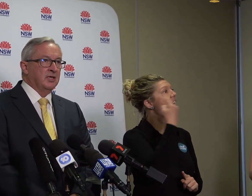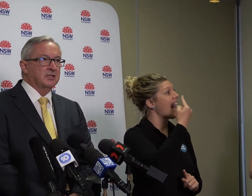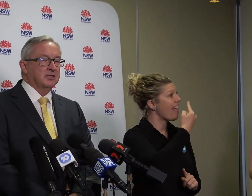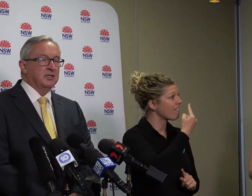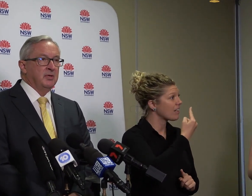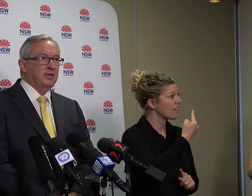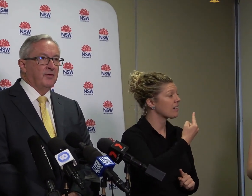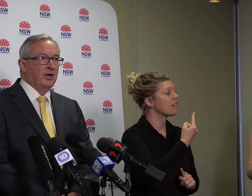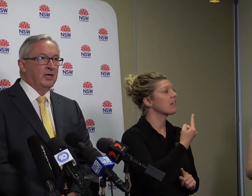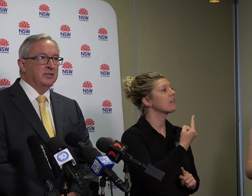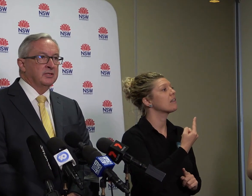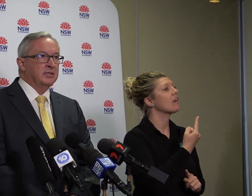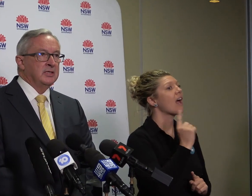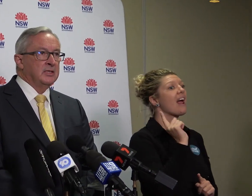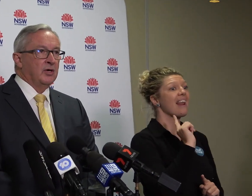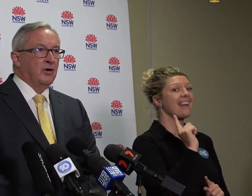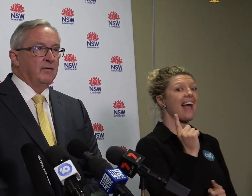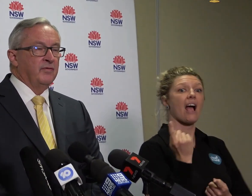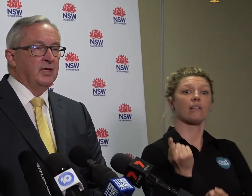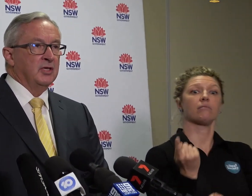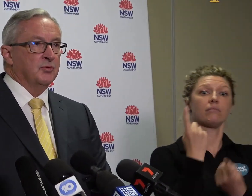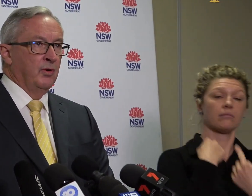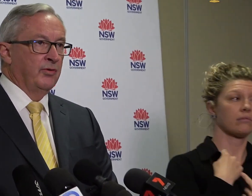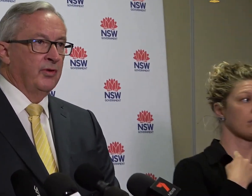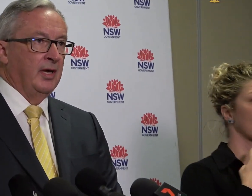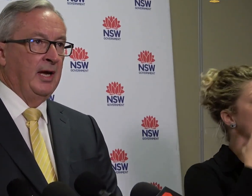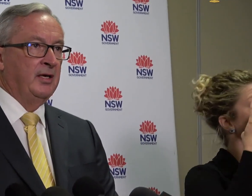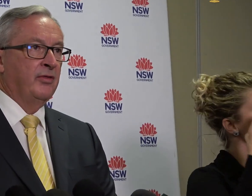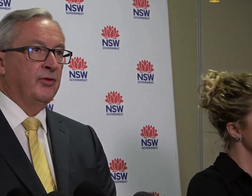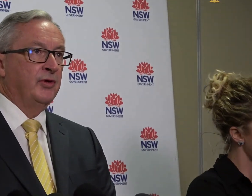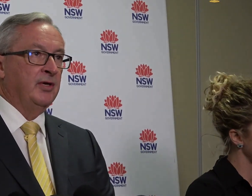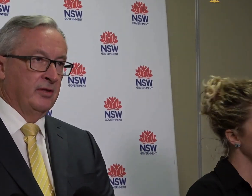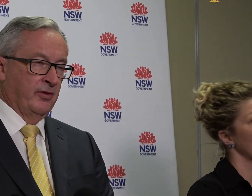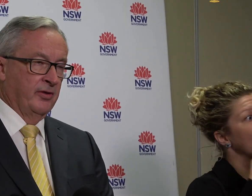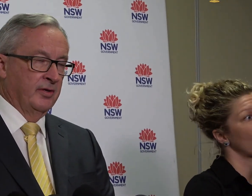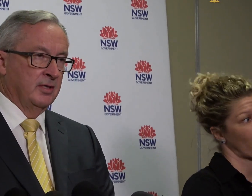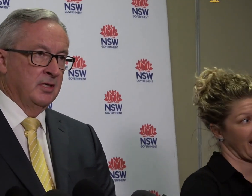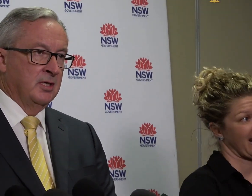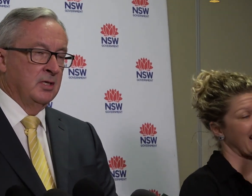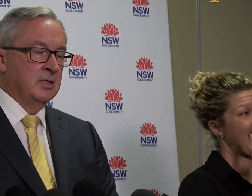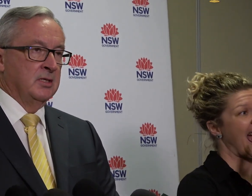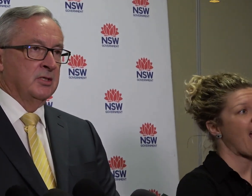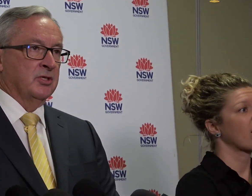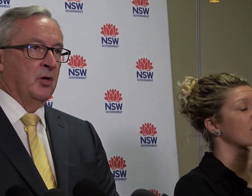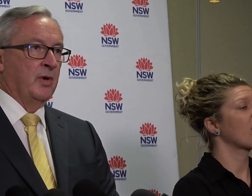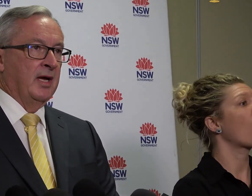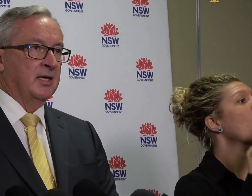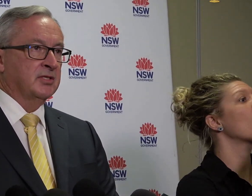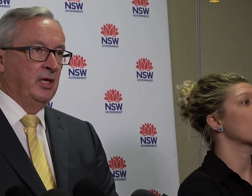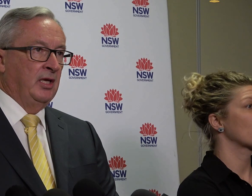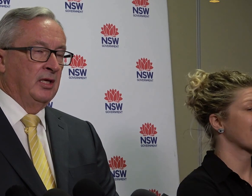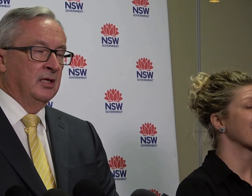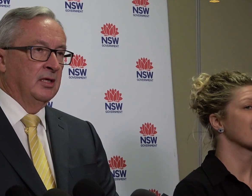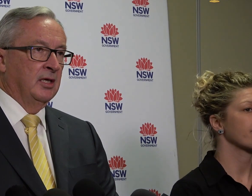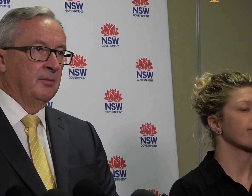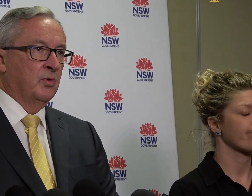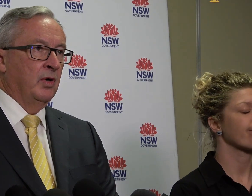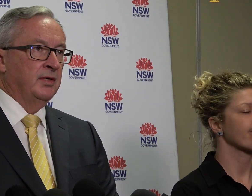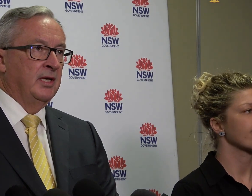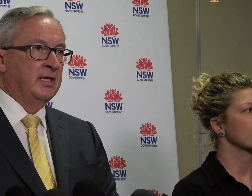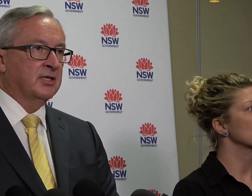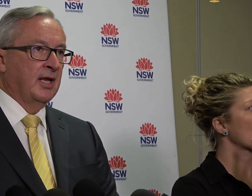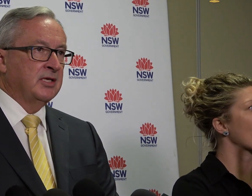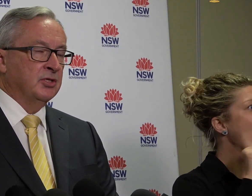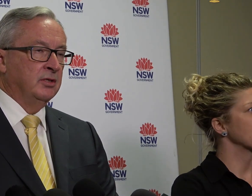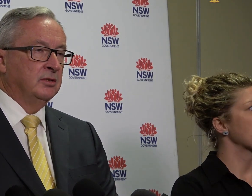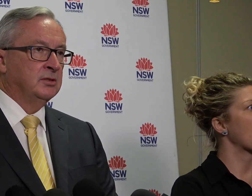I have just been advised of the 12th and 13th. So we are seeing